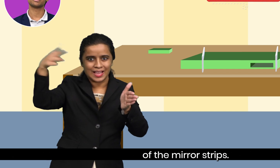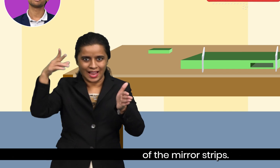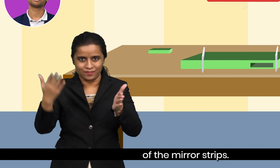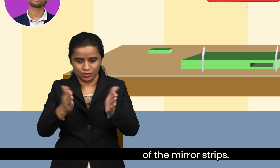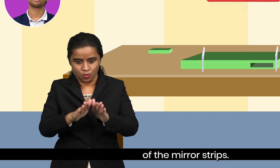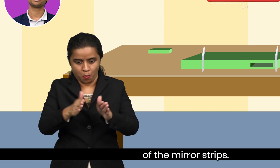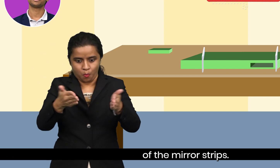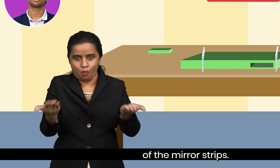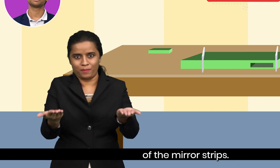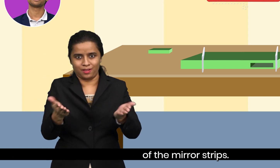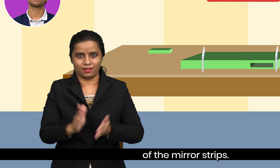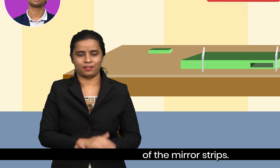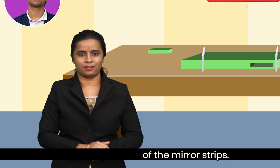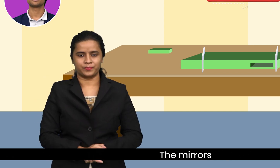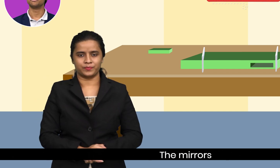strips.